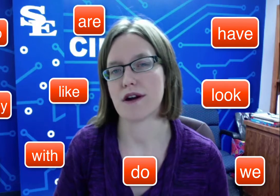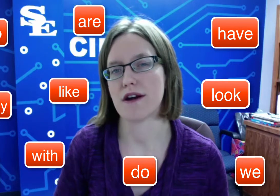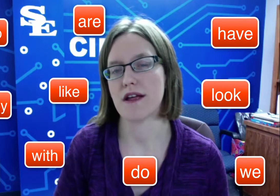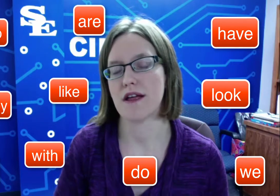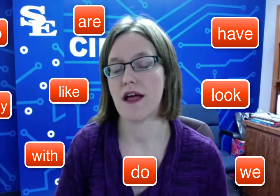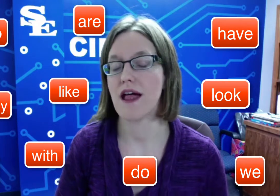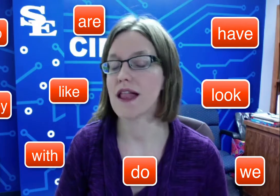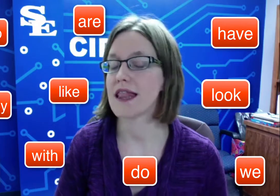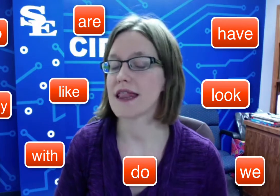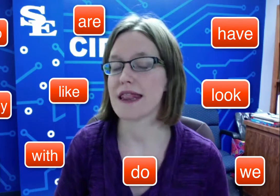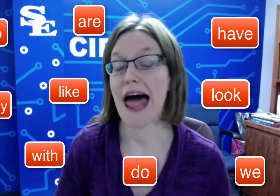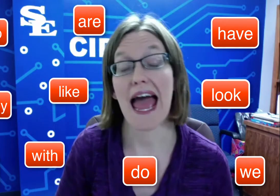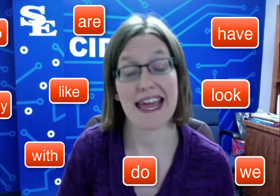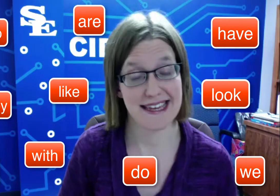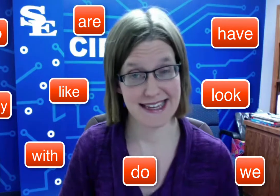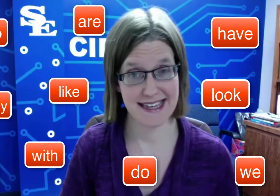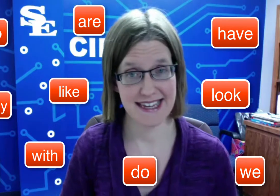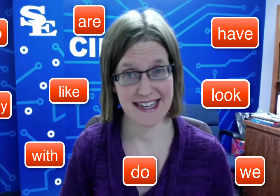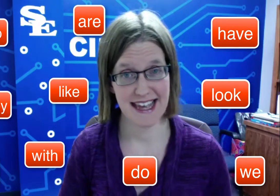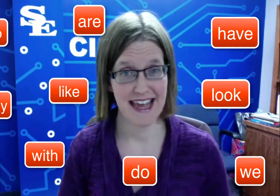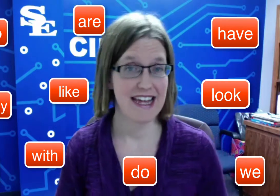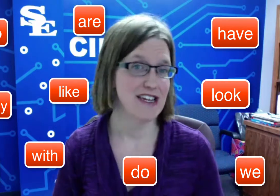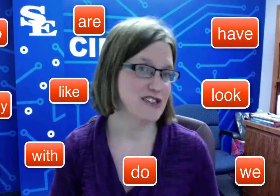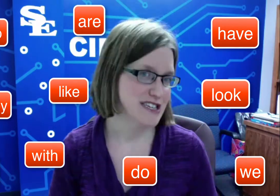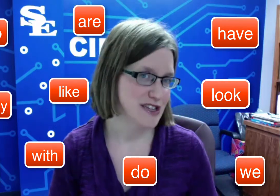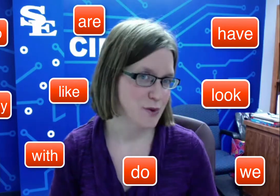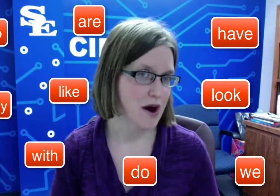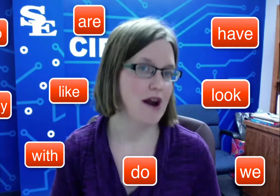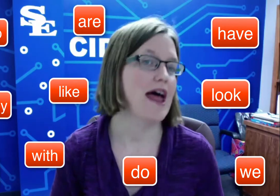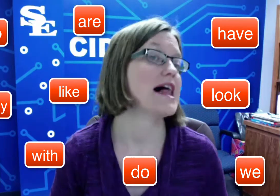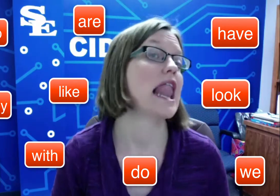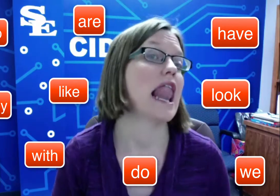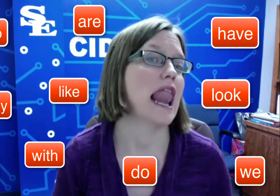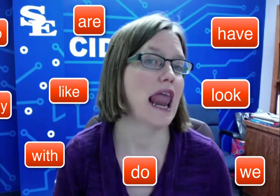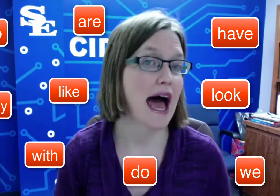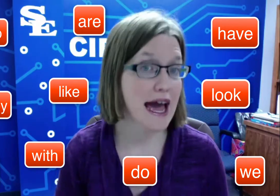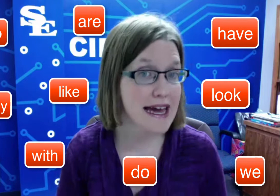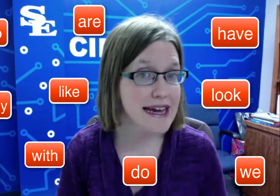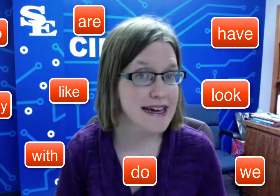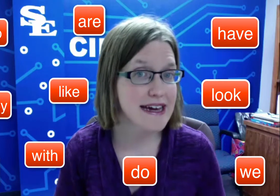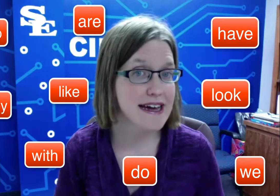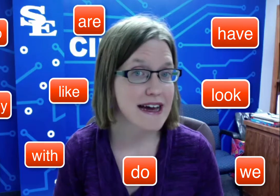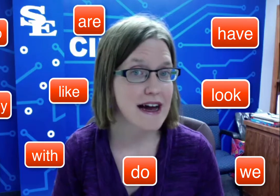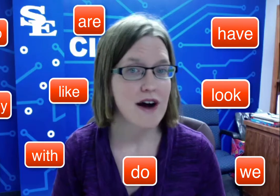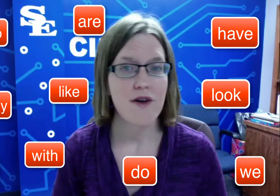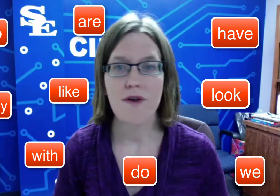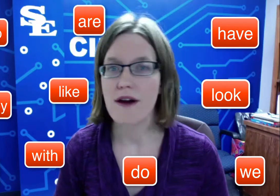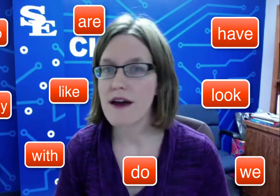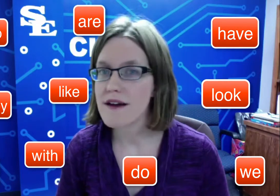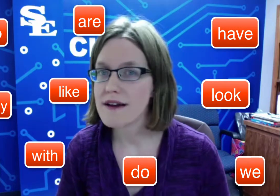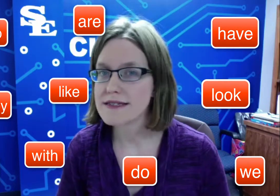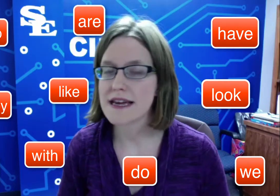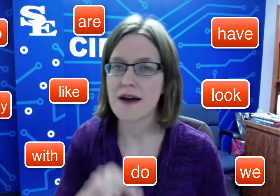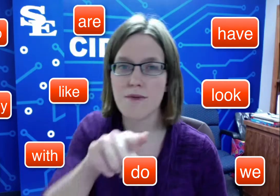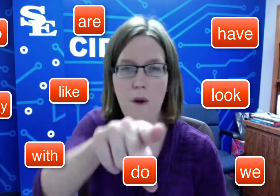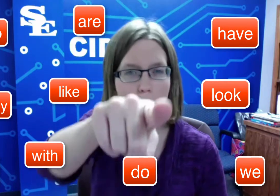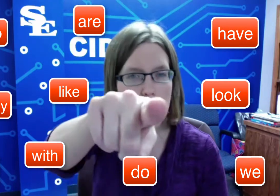word like? You see the word like? Where is it? Point